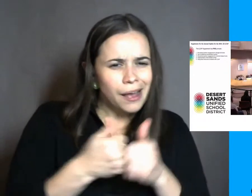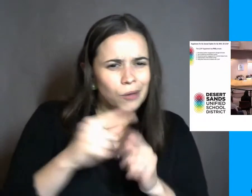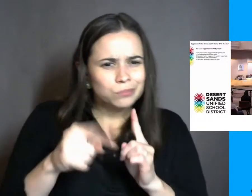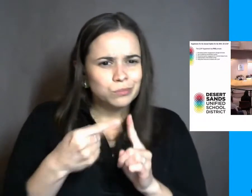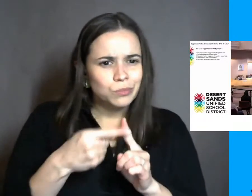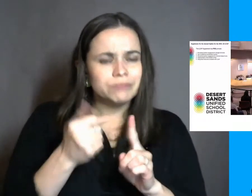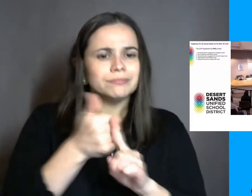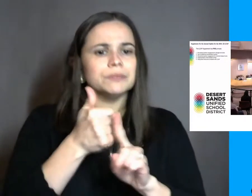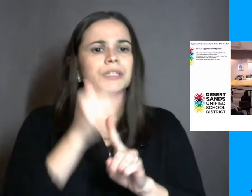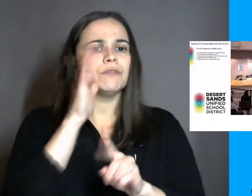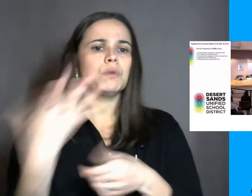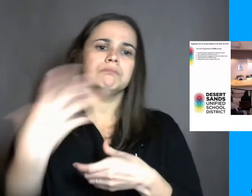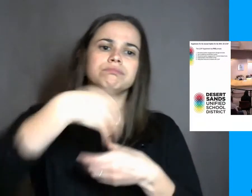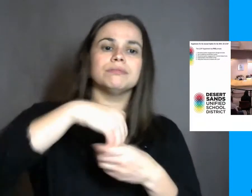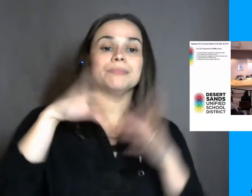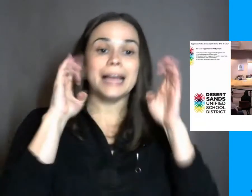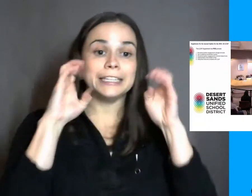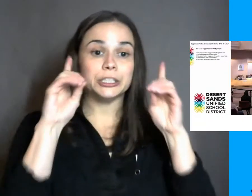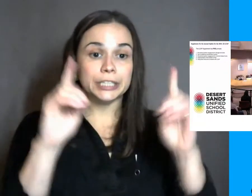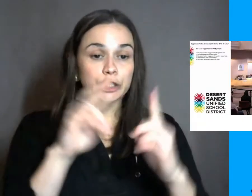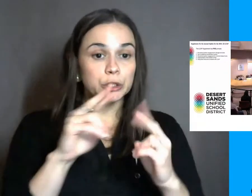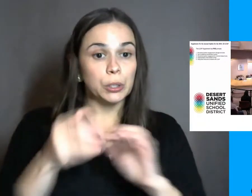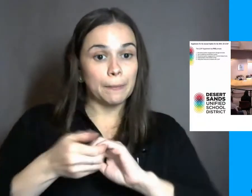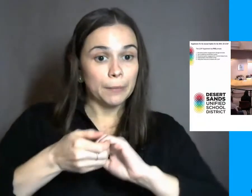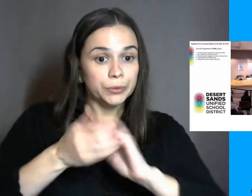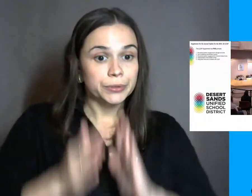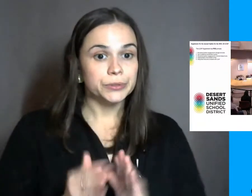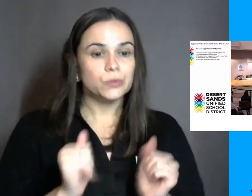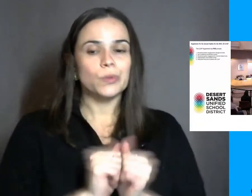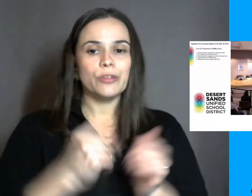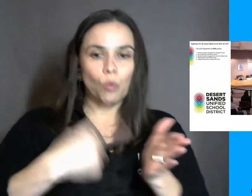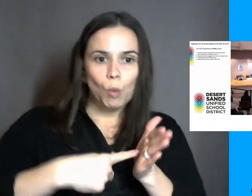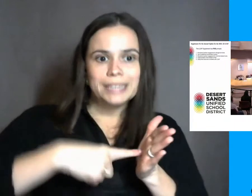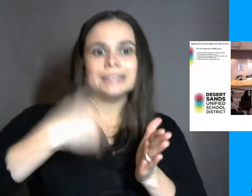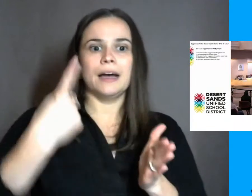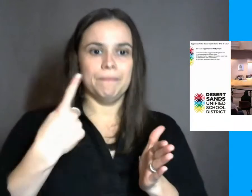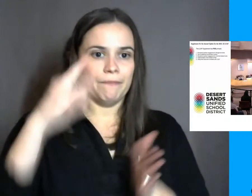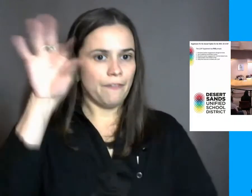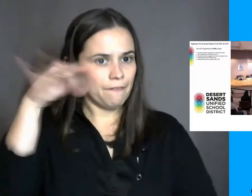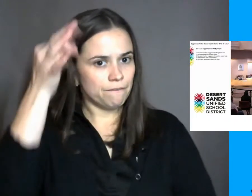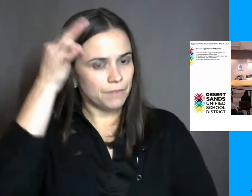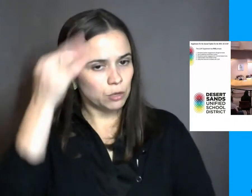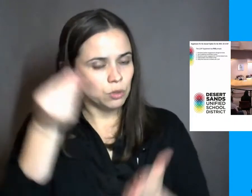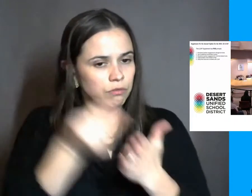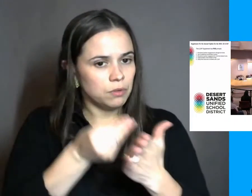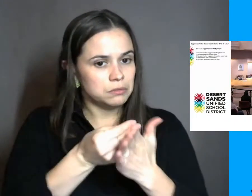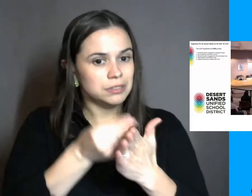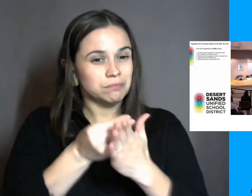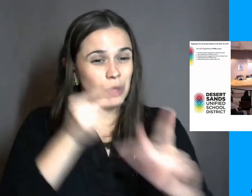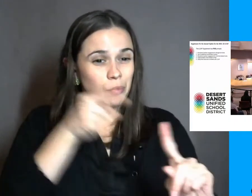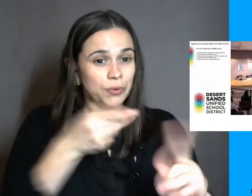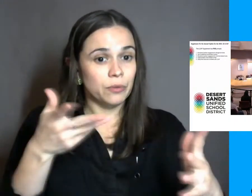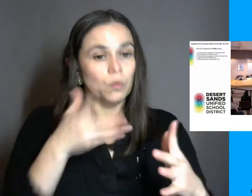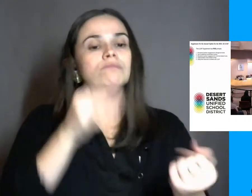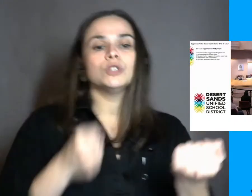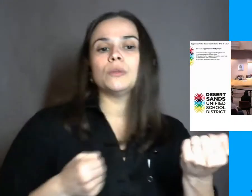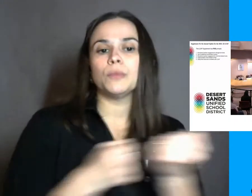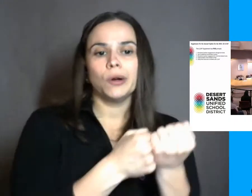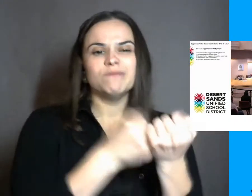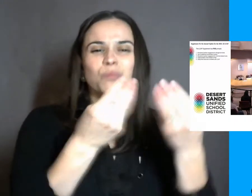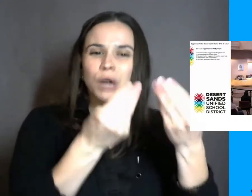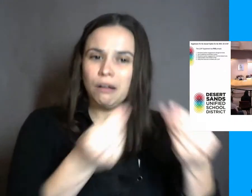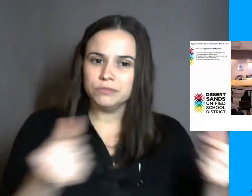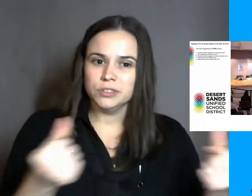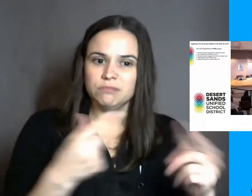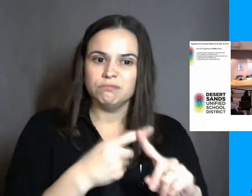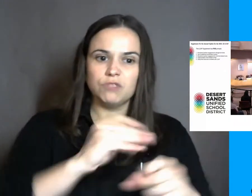educational partners on the use of the one-time federal funds that are intended to support recovery from the COVID-19